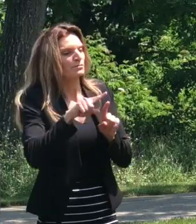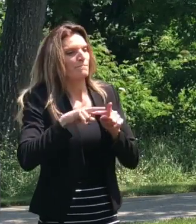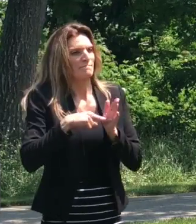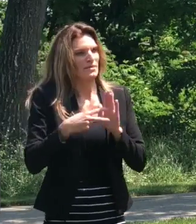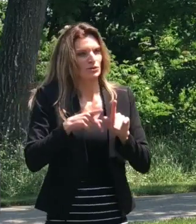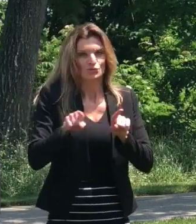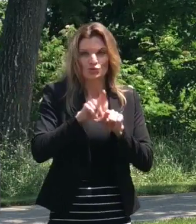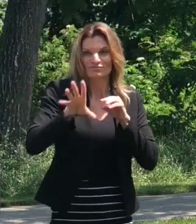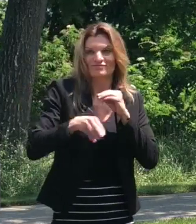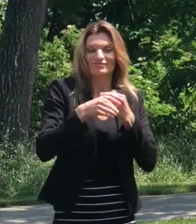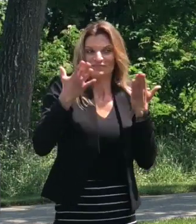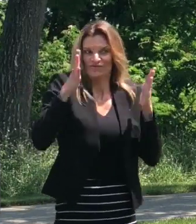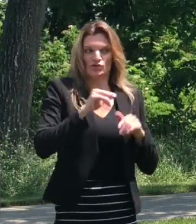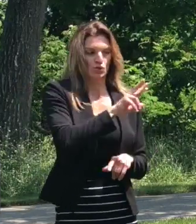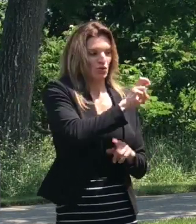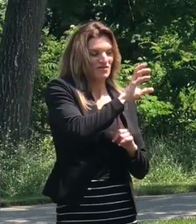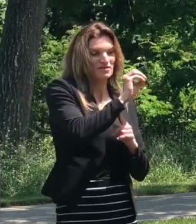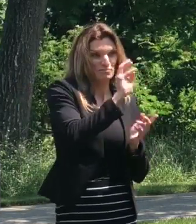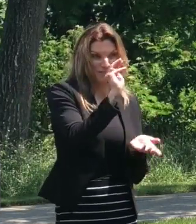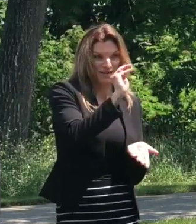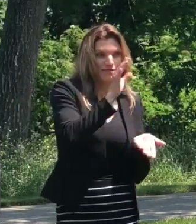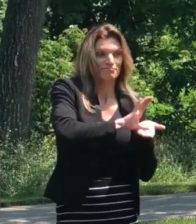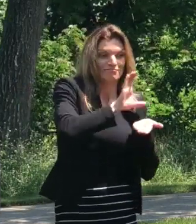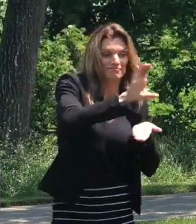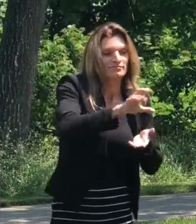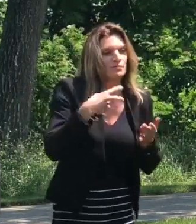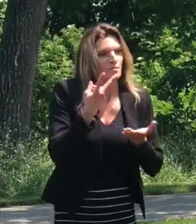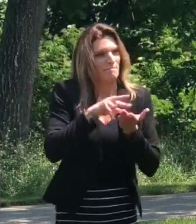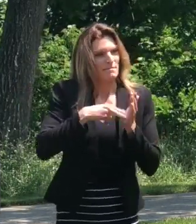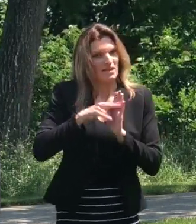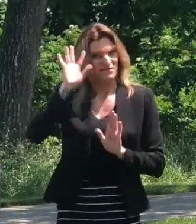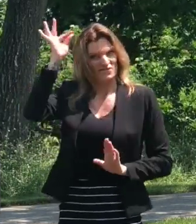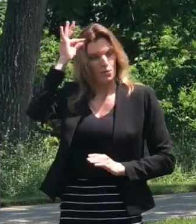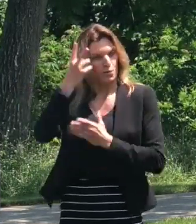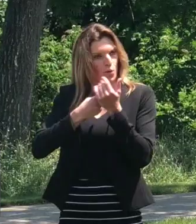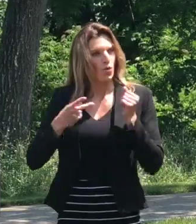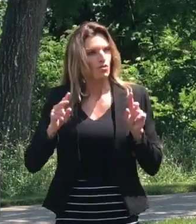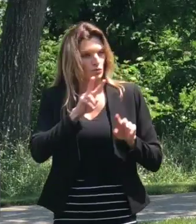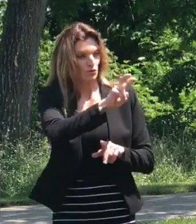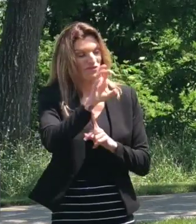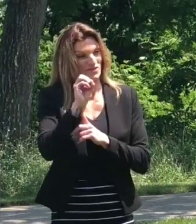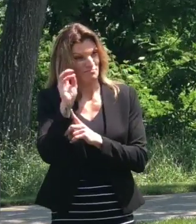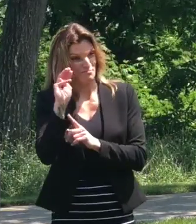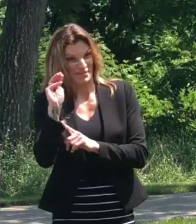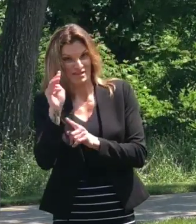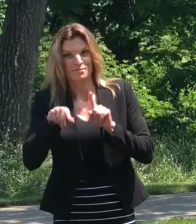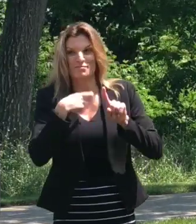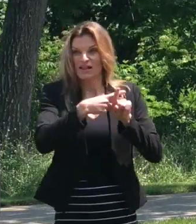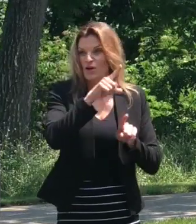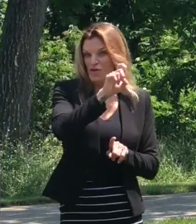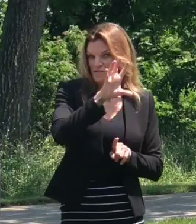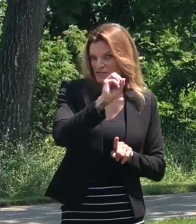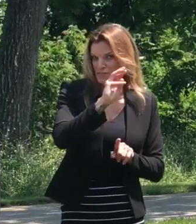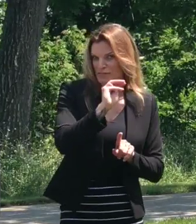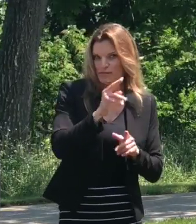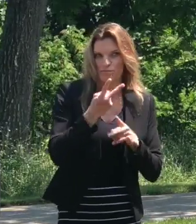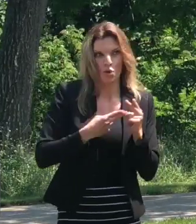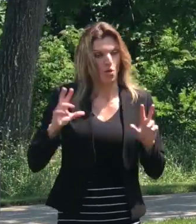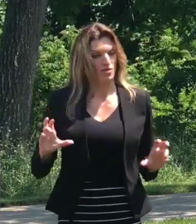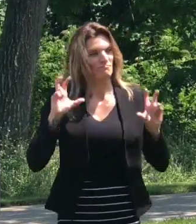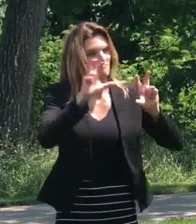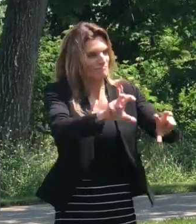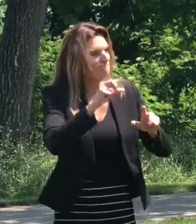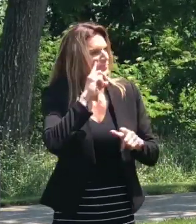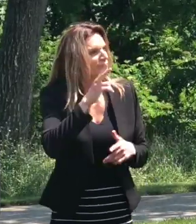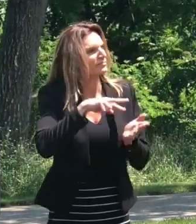$250 million investment in state parks and recreation areas that I sketched out last month to begin tackling our backlog of